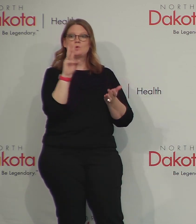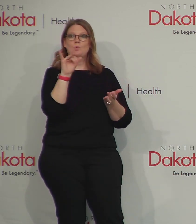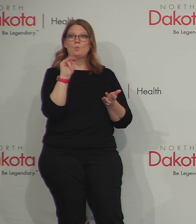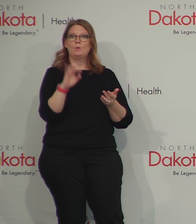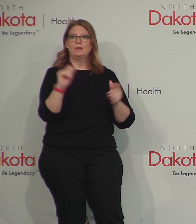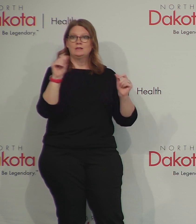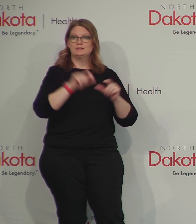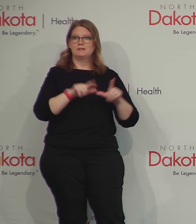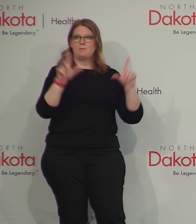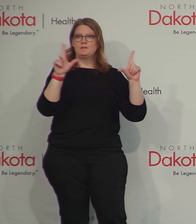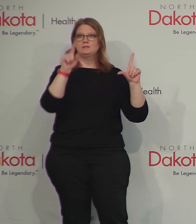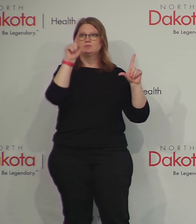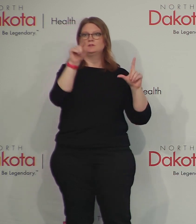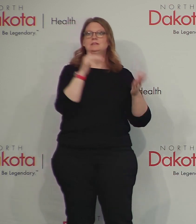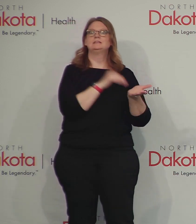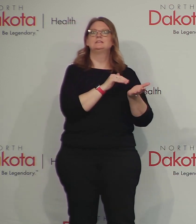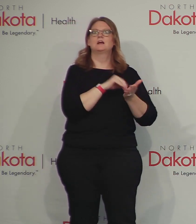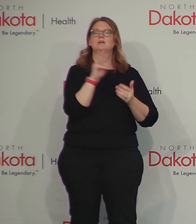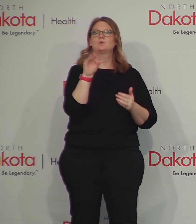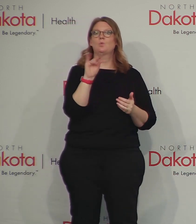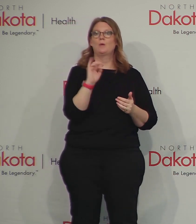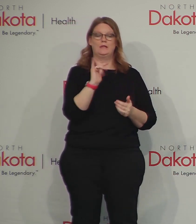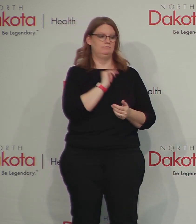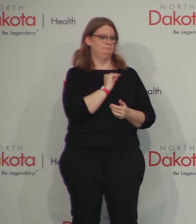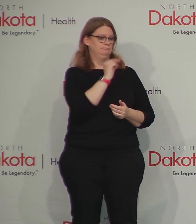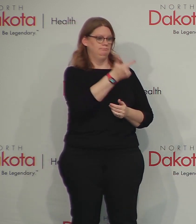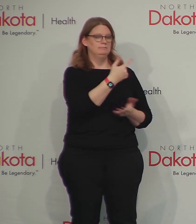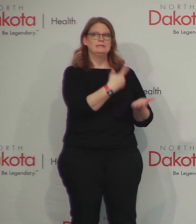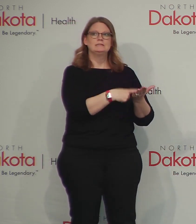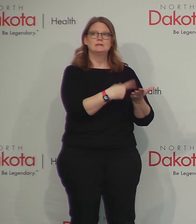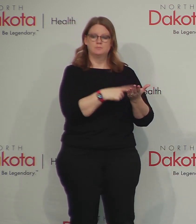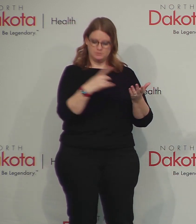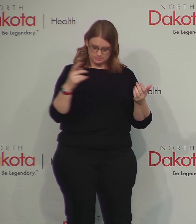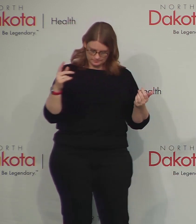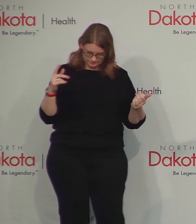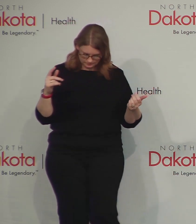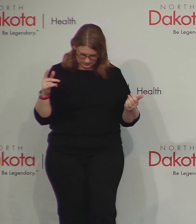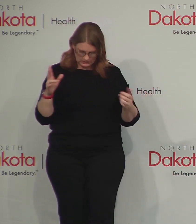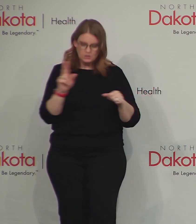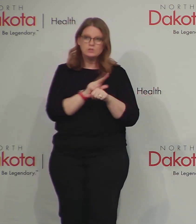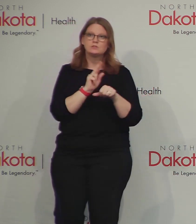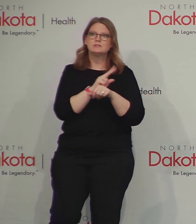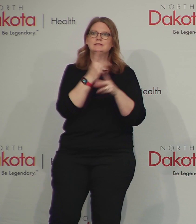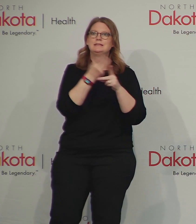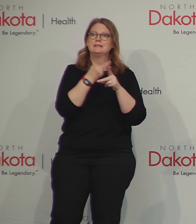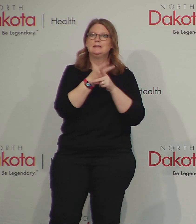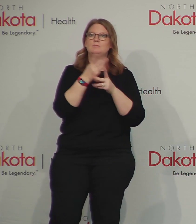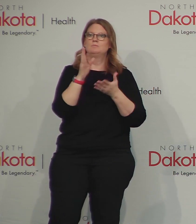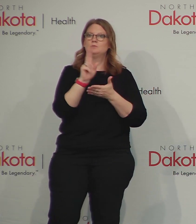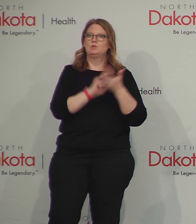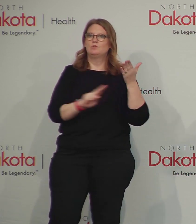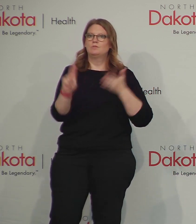screen, but Dr. Wynne, take it away and talk about how we're going to use this to keep our universities open.